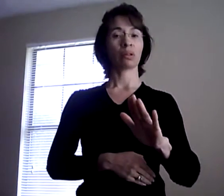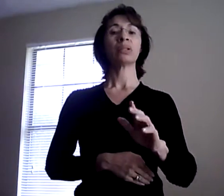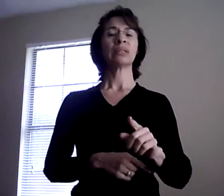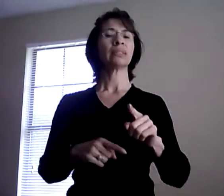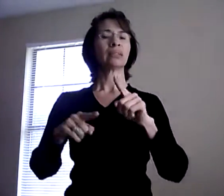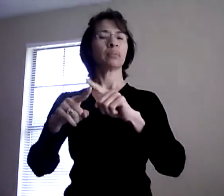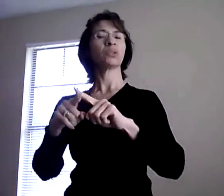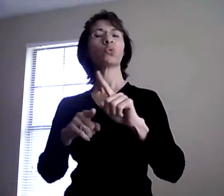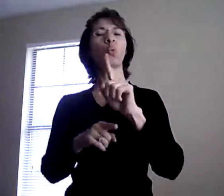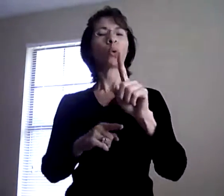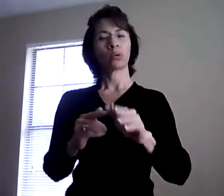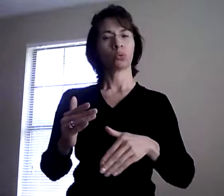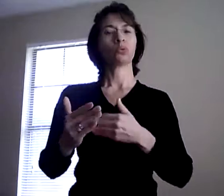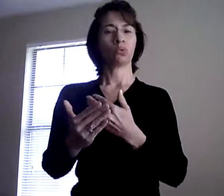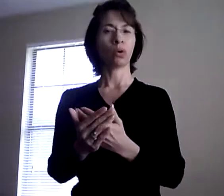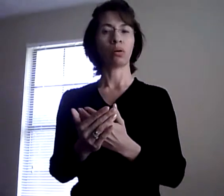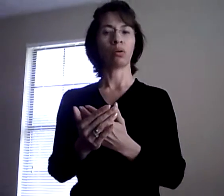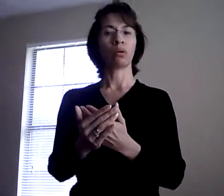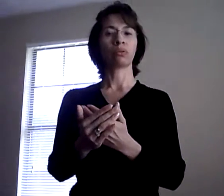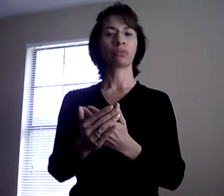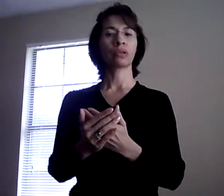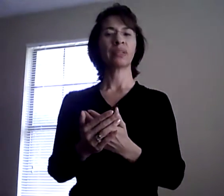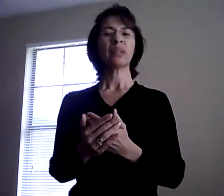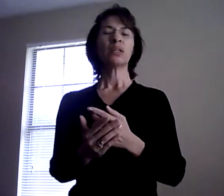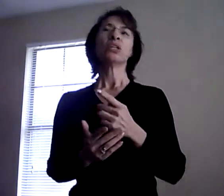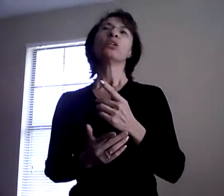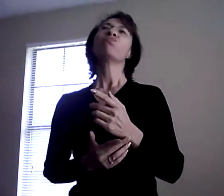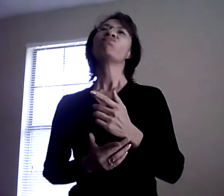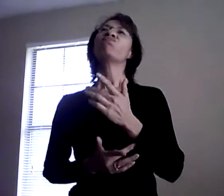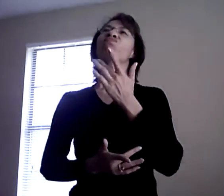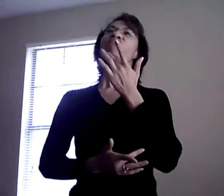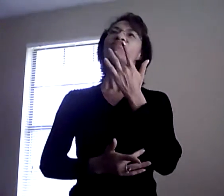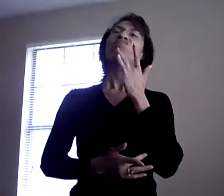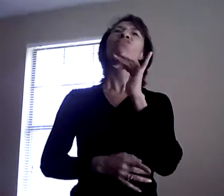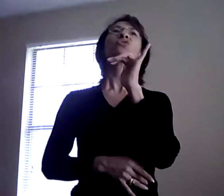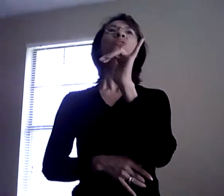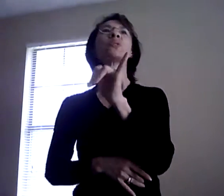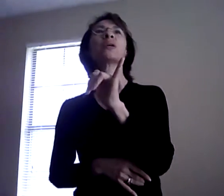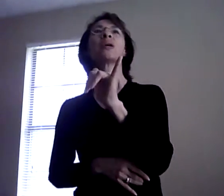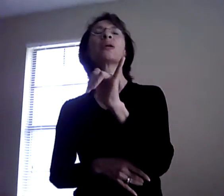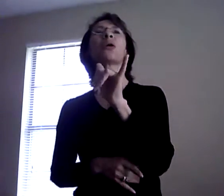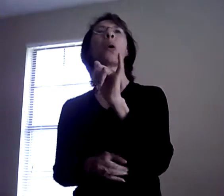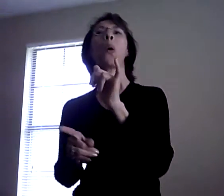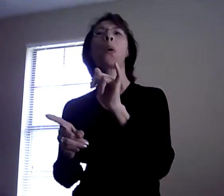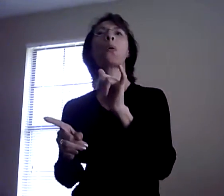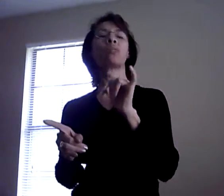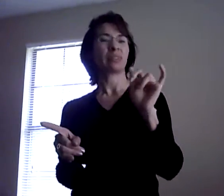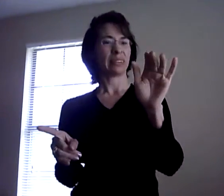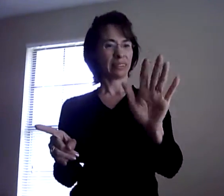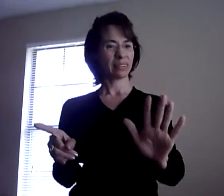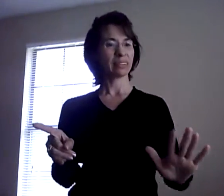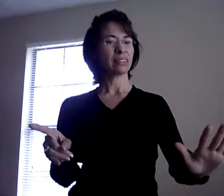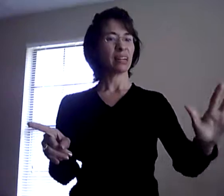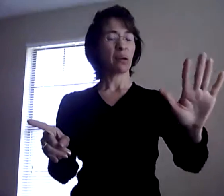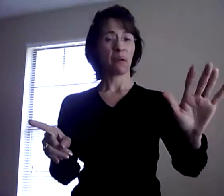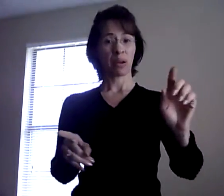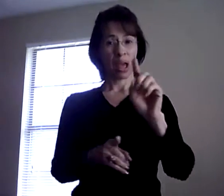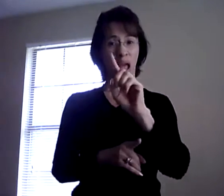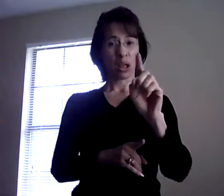on, but you want to kind of stay over by, if you like the zoos and you like